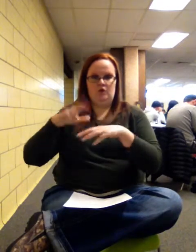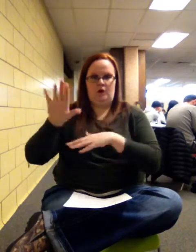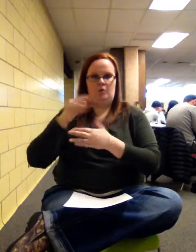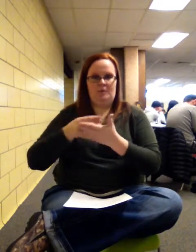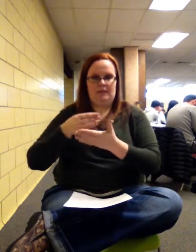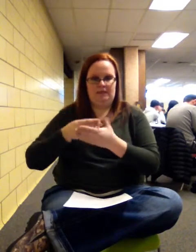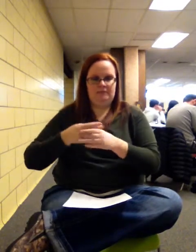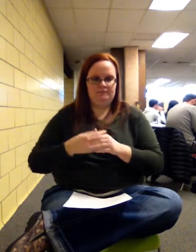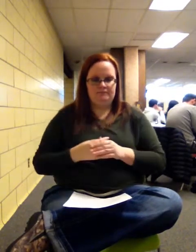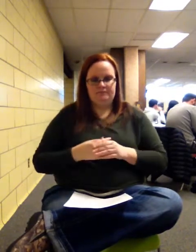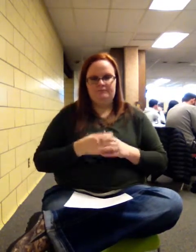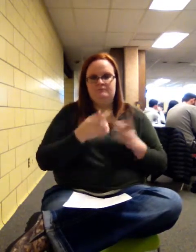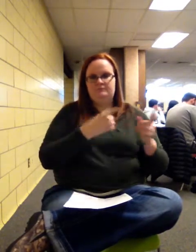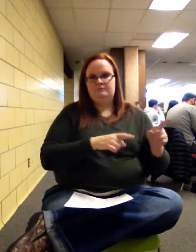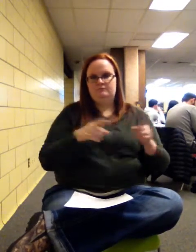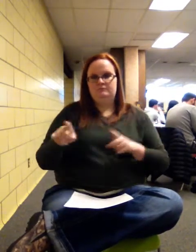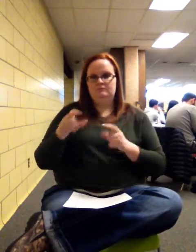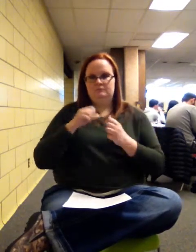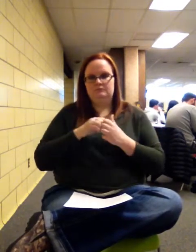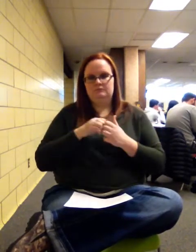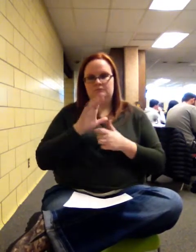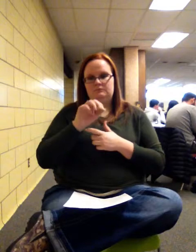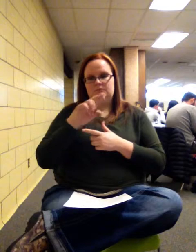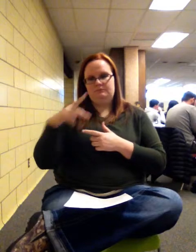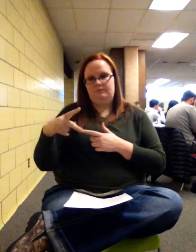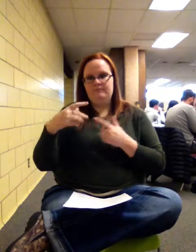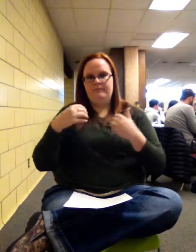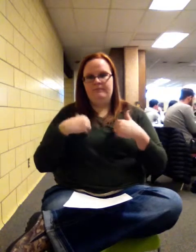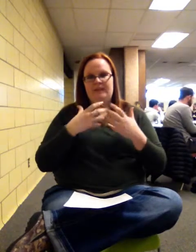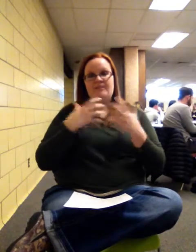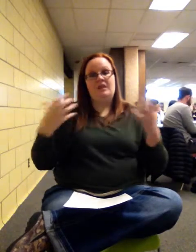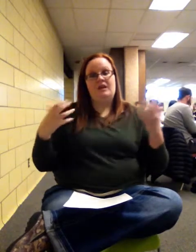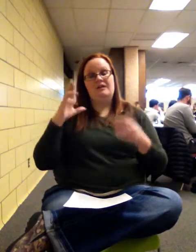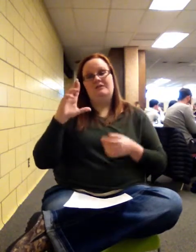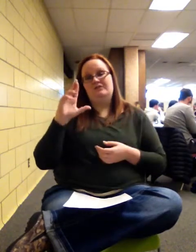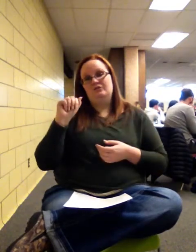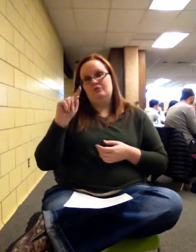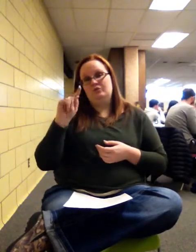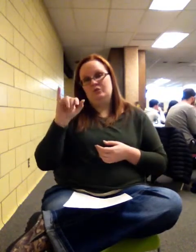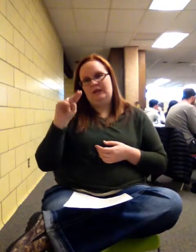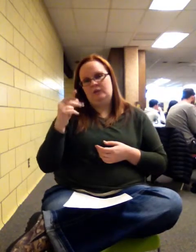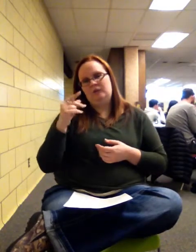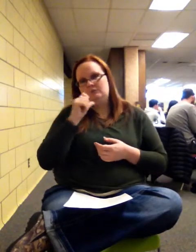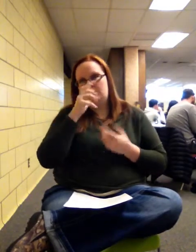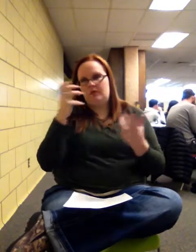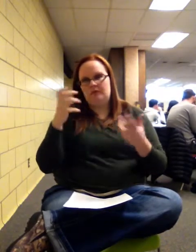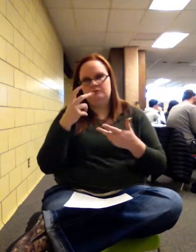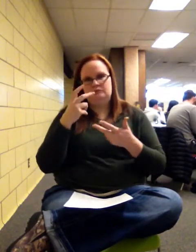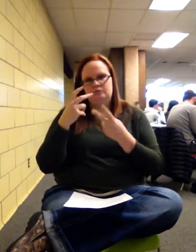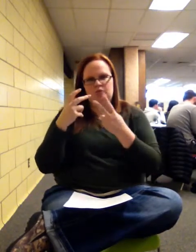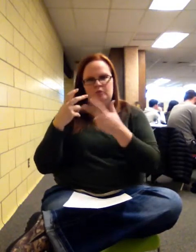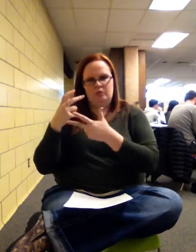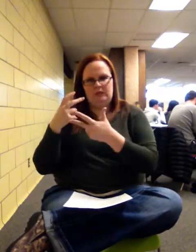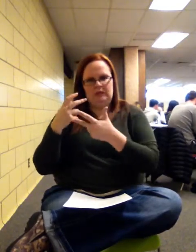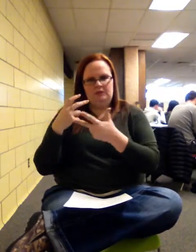What happens with corporations is they have a lot of rating companies, well not a lot, 2 or 3, where what they'll do is